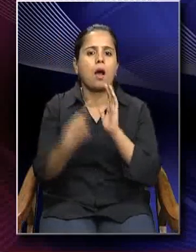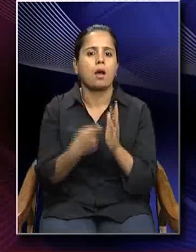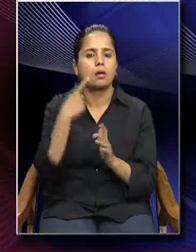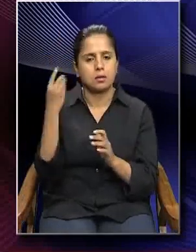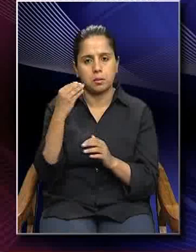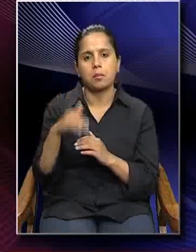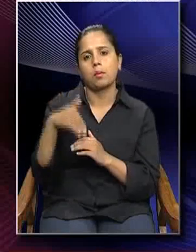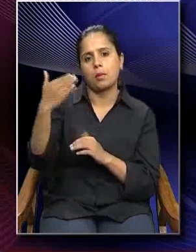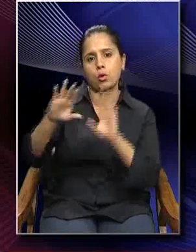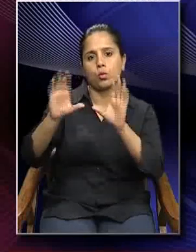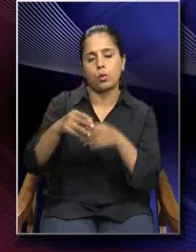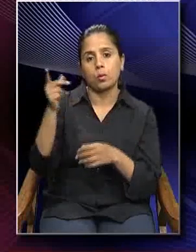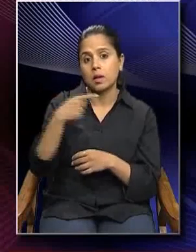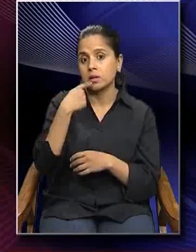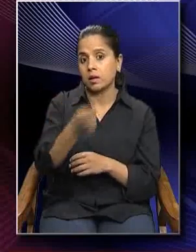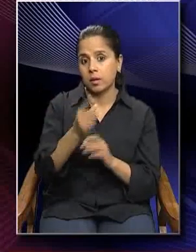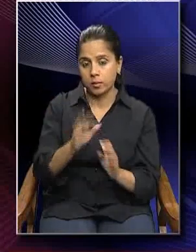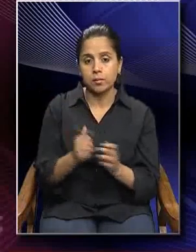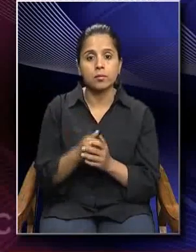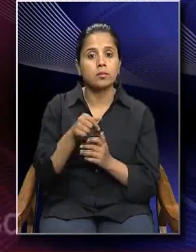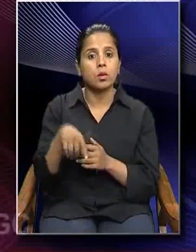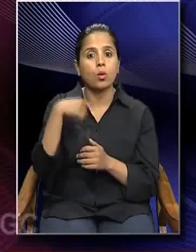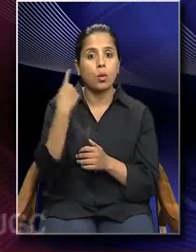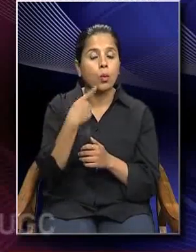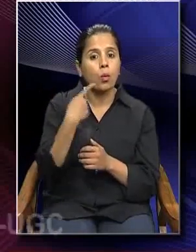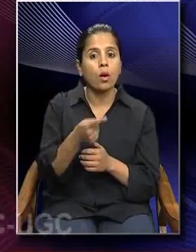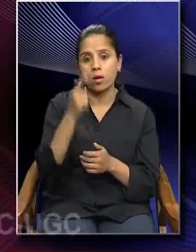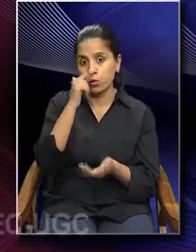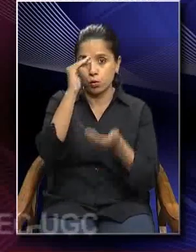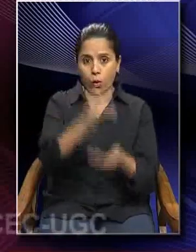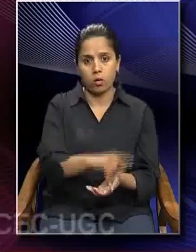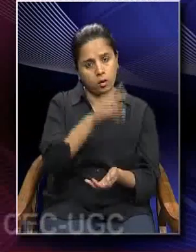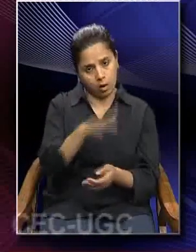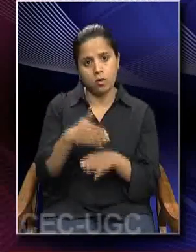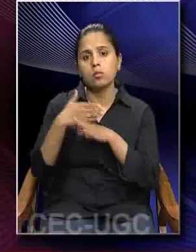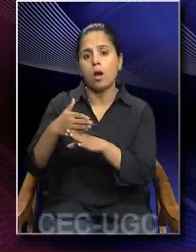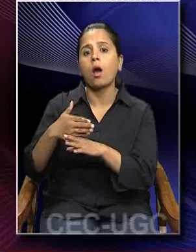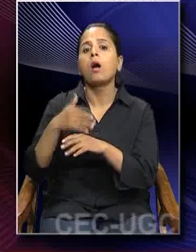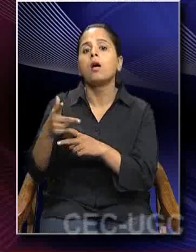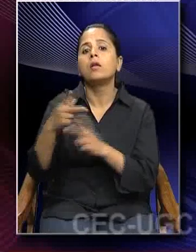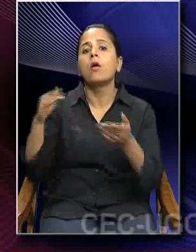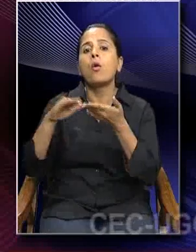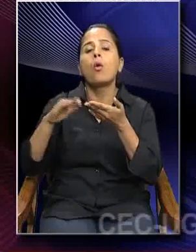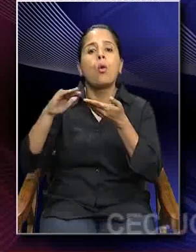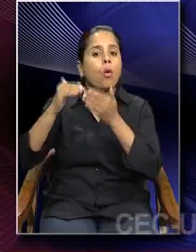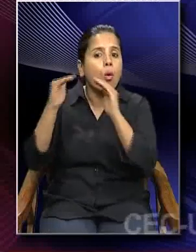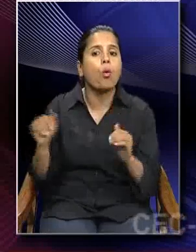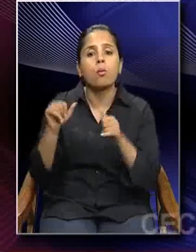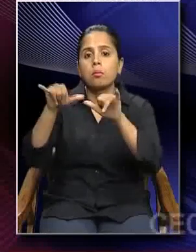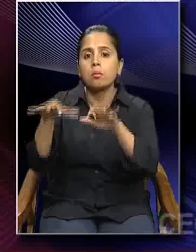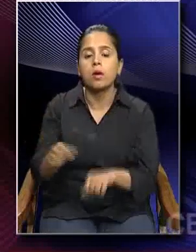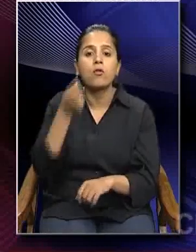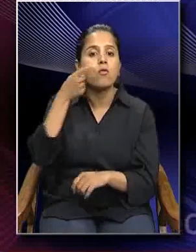Samhita, however, says that a maiden had a share in her father's, brother's or